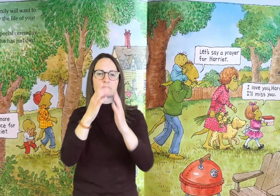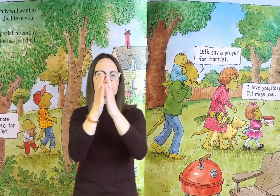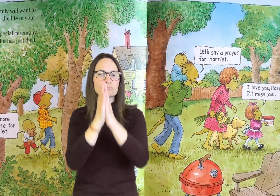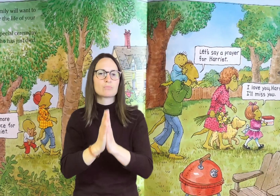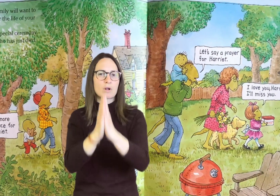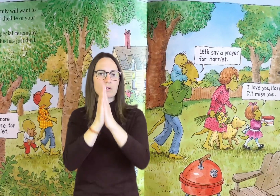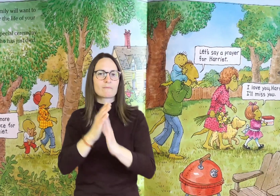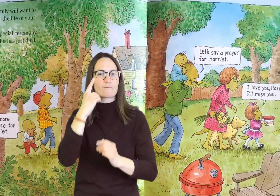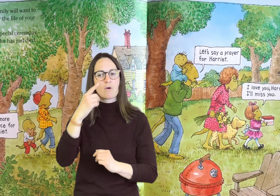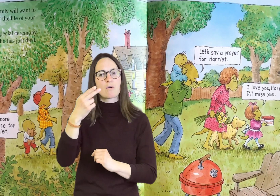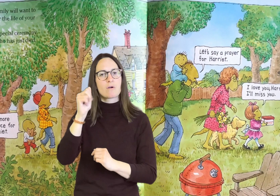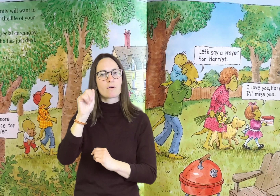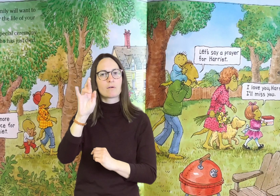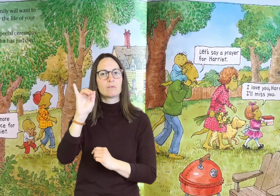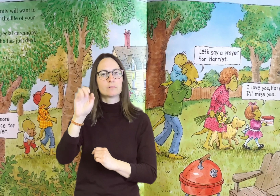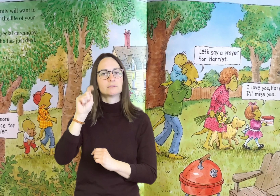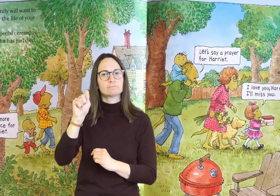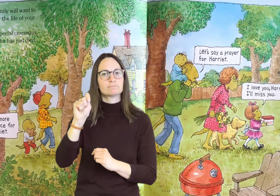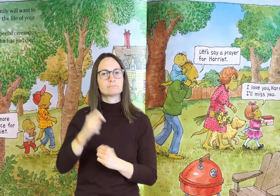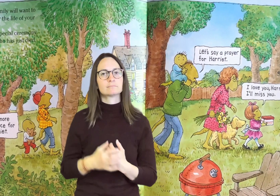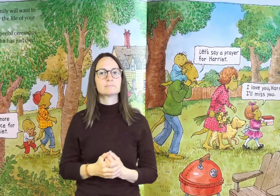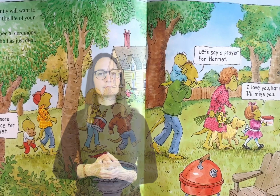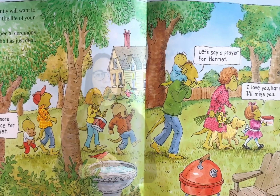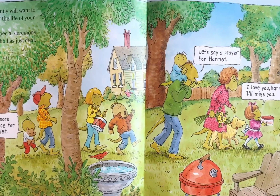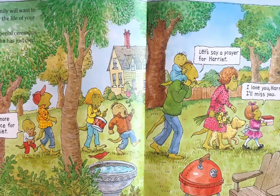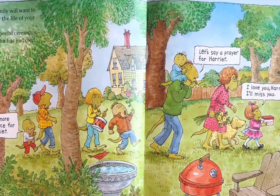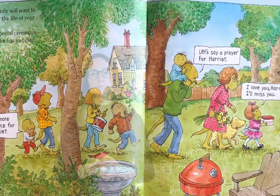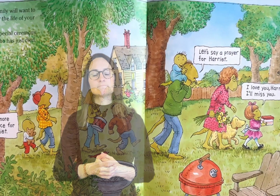Let's say a prayer for Harriet.